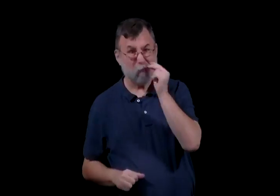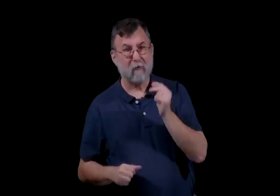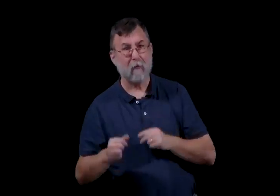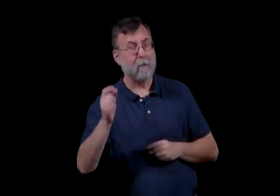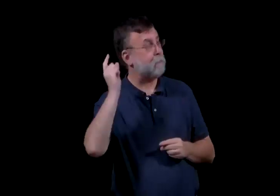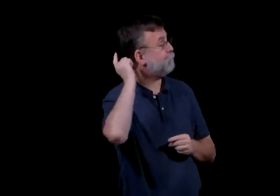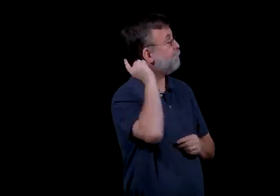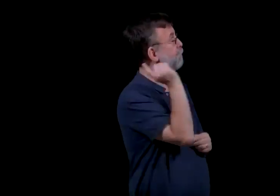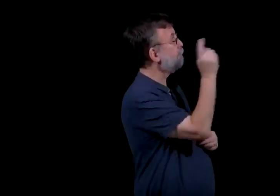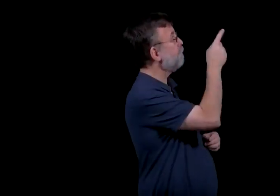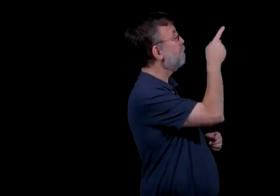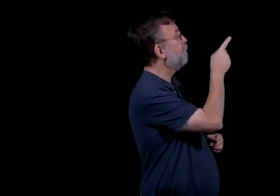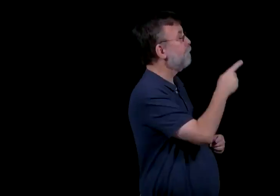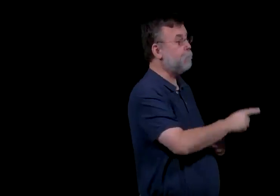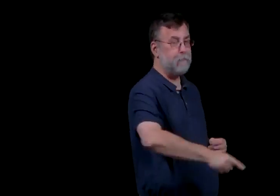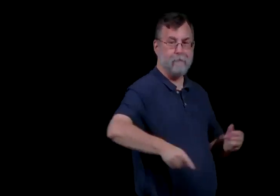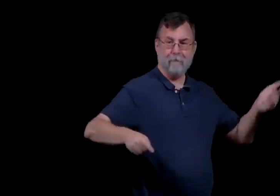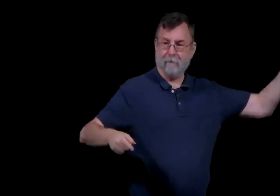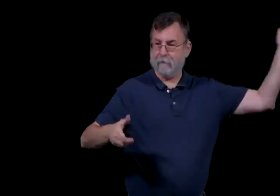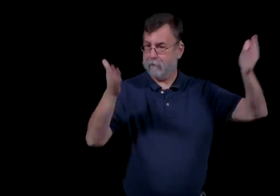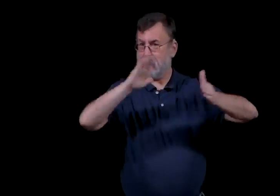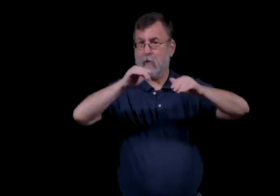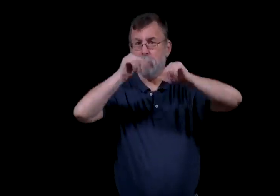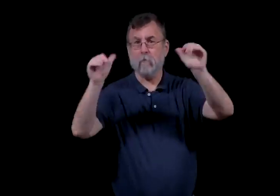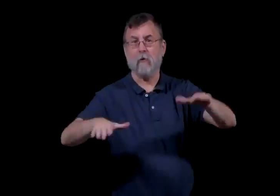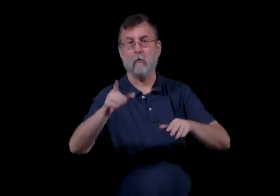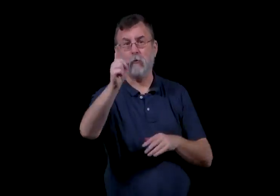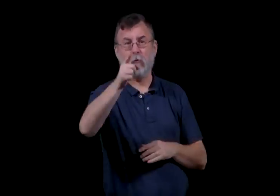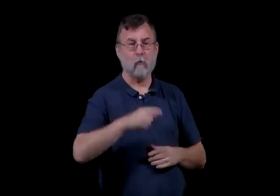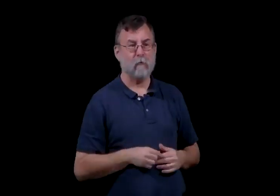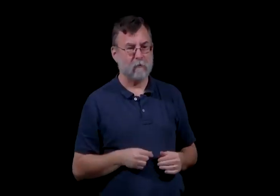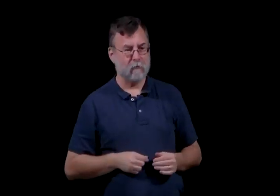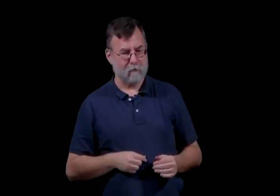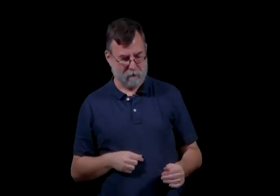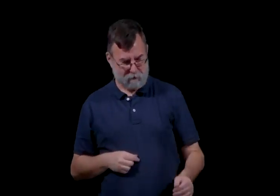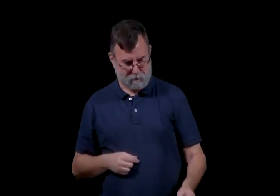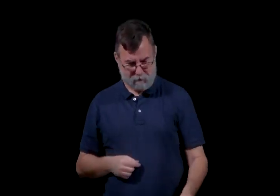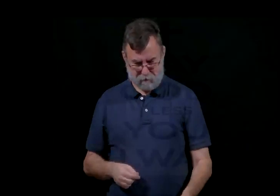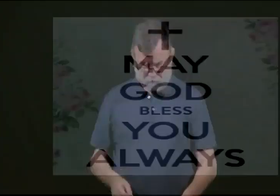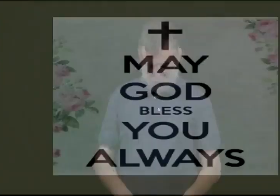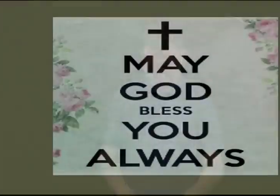Amen. May God bless you all, always.